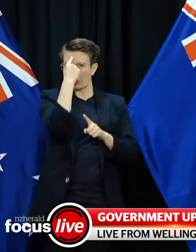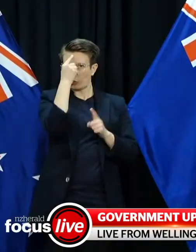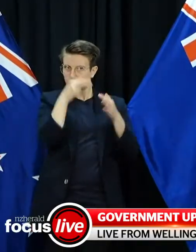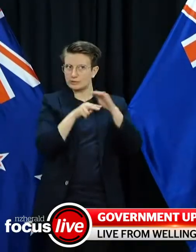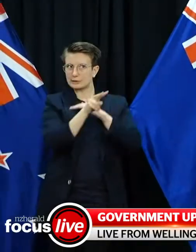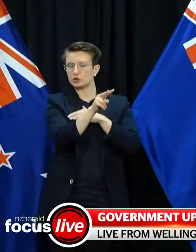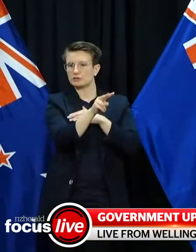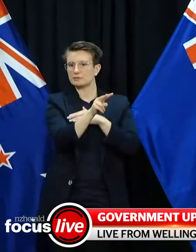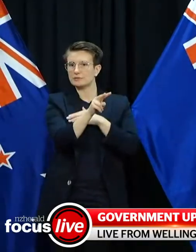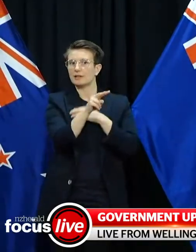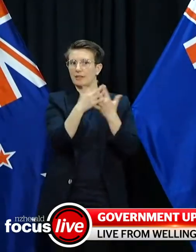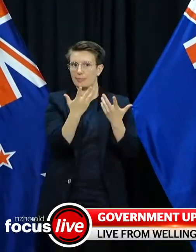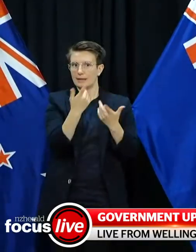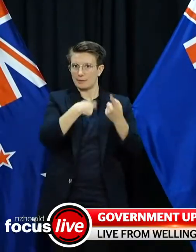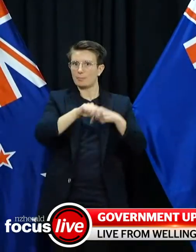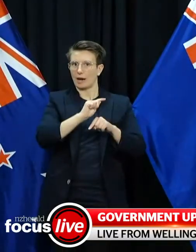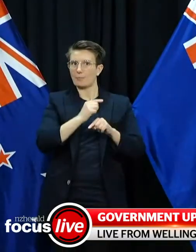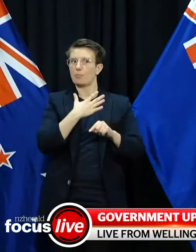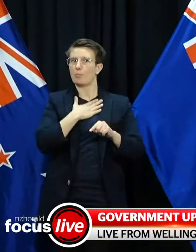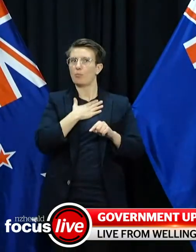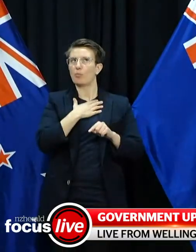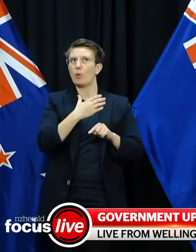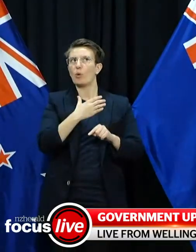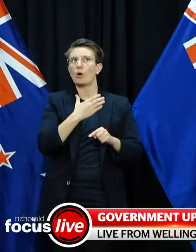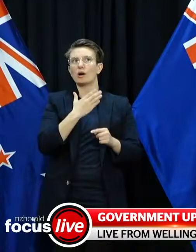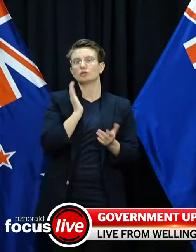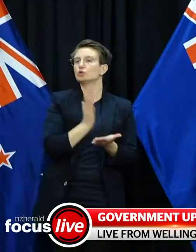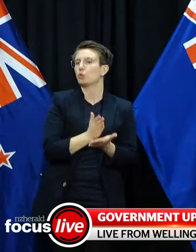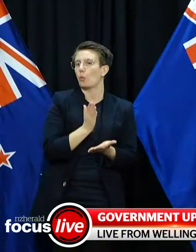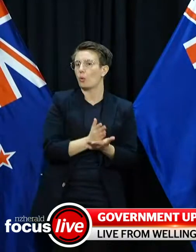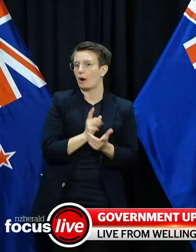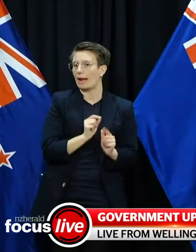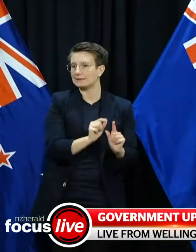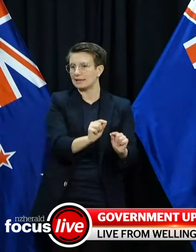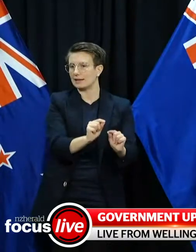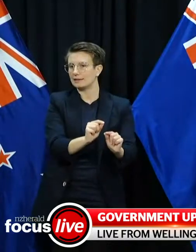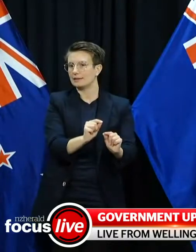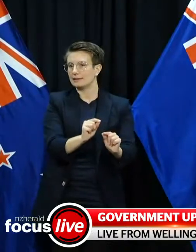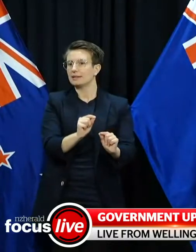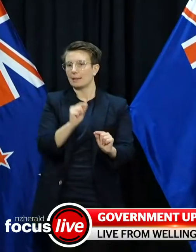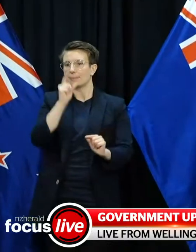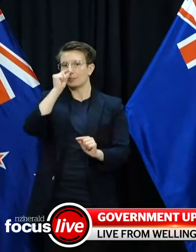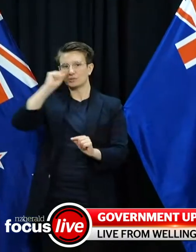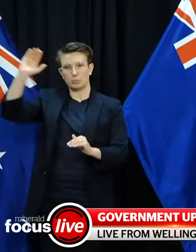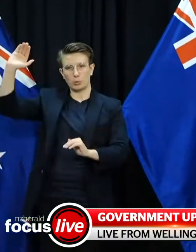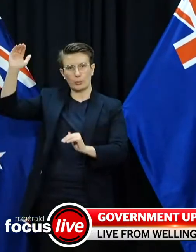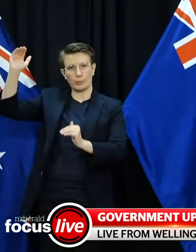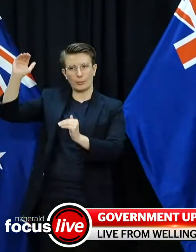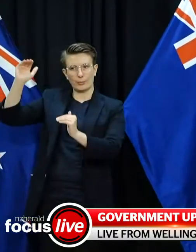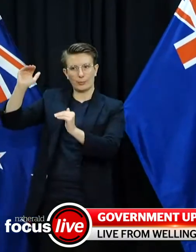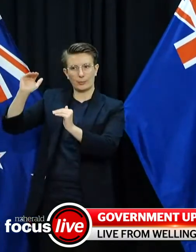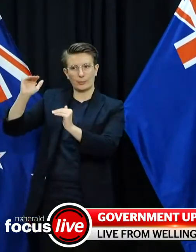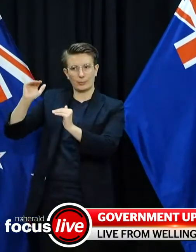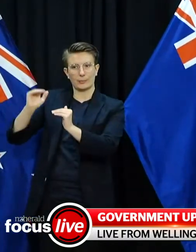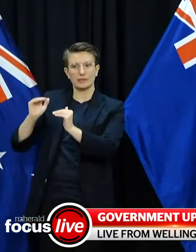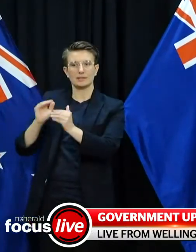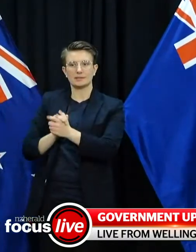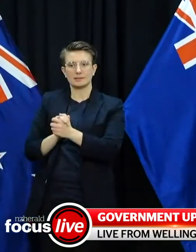gets smaller. So as you just heard, right now the land threat is between a 1 and 3 meter threshold.